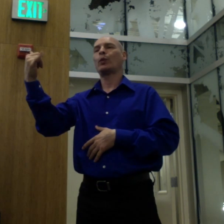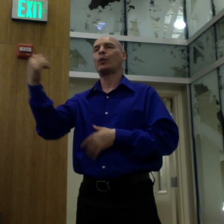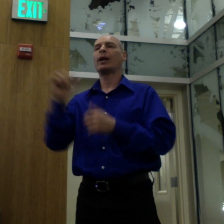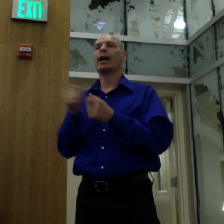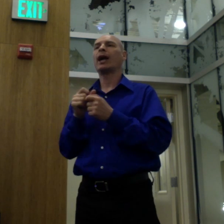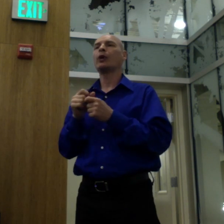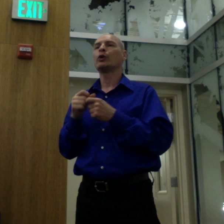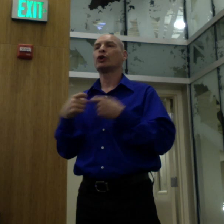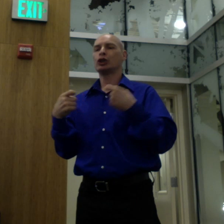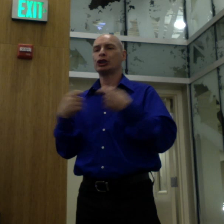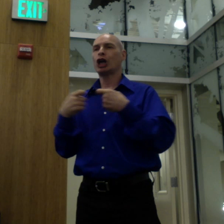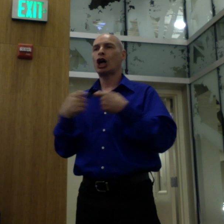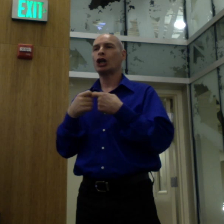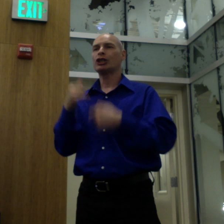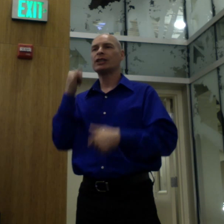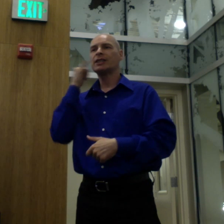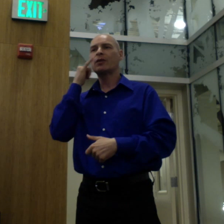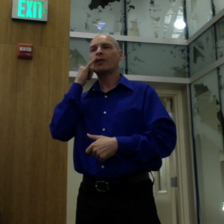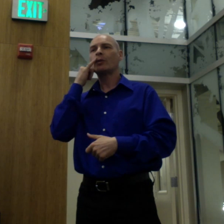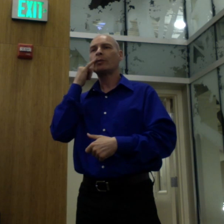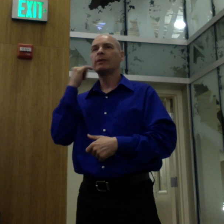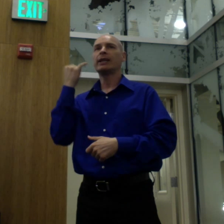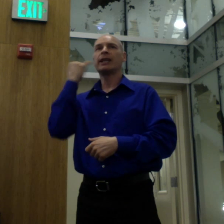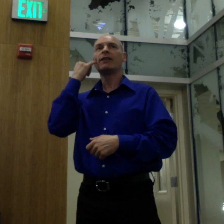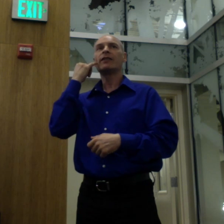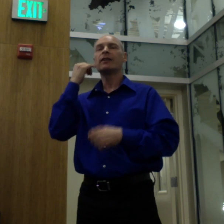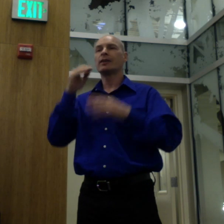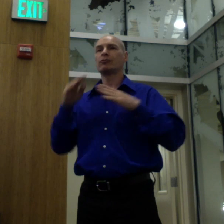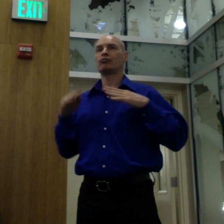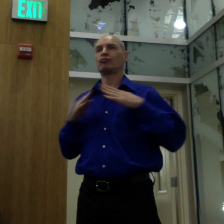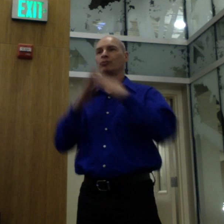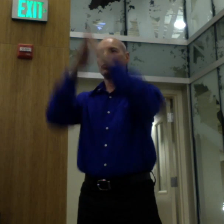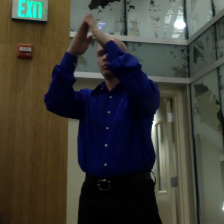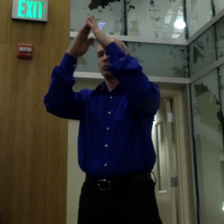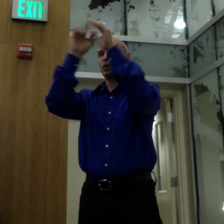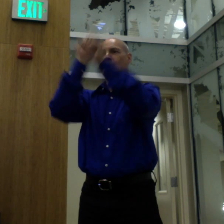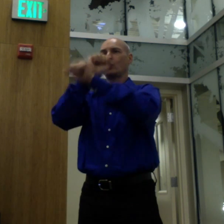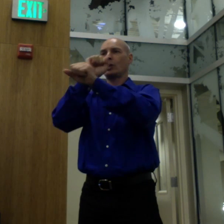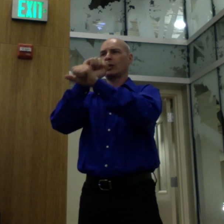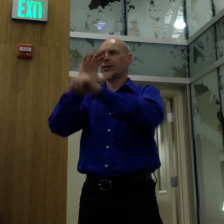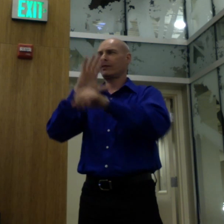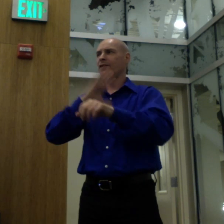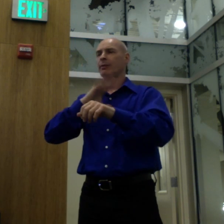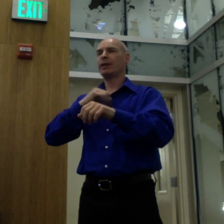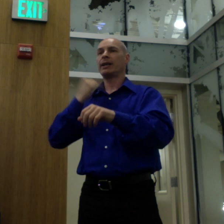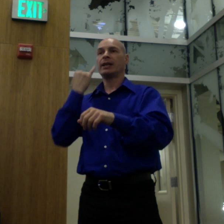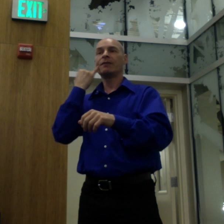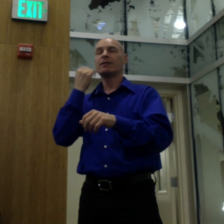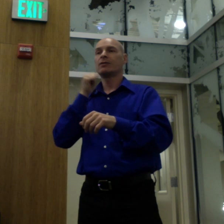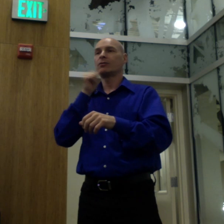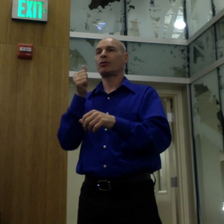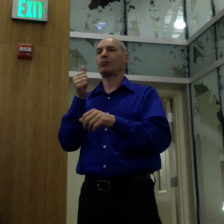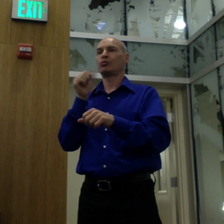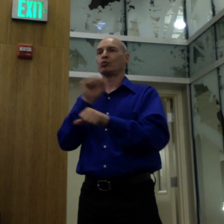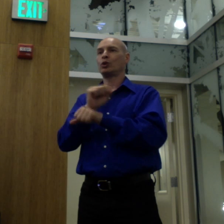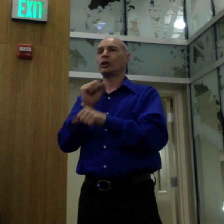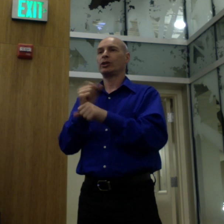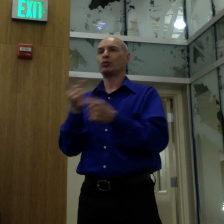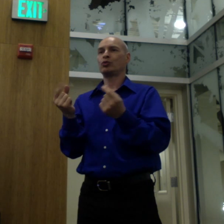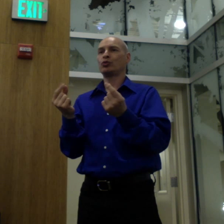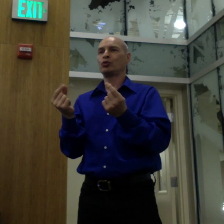cell phone? Let's assume that the cell phone towers are up. How are you going to charge? Remember when the towers went down